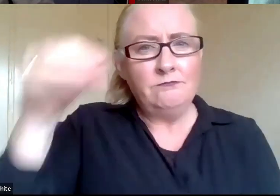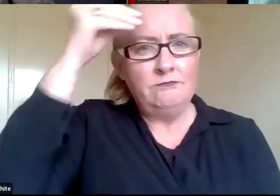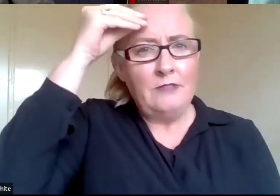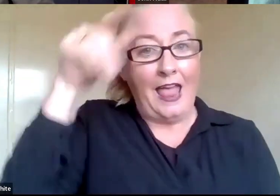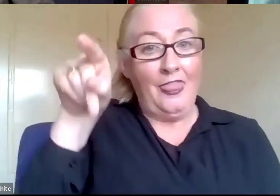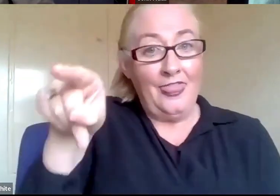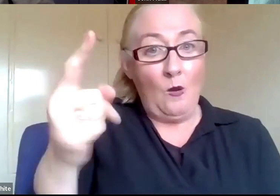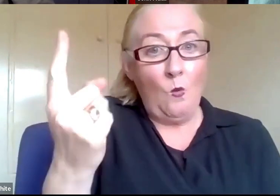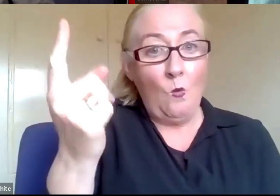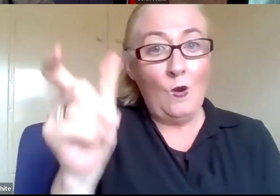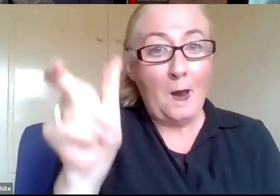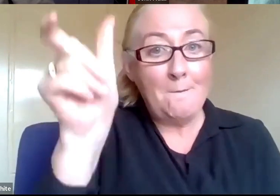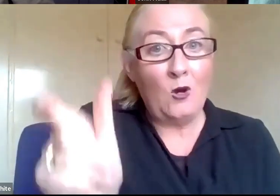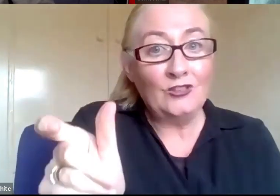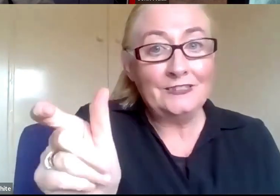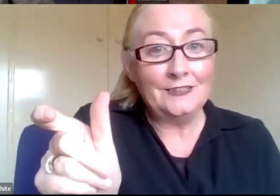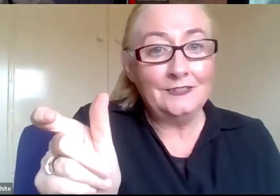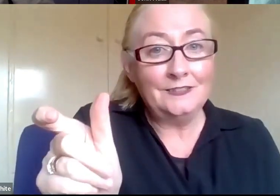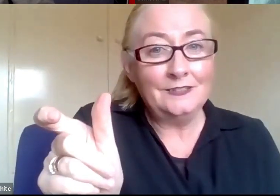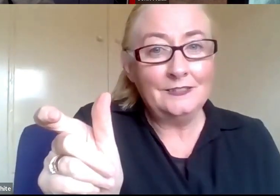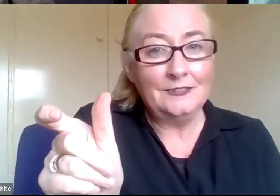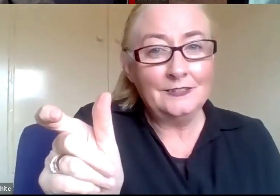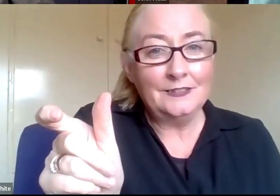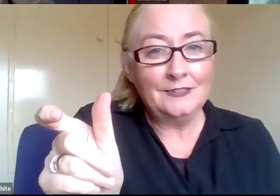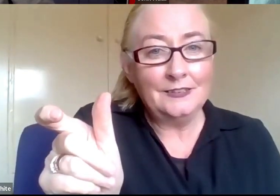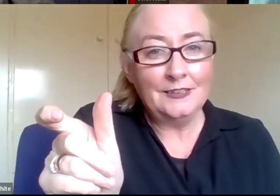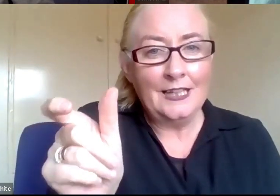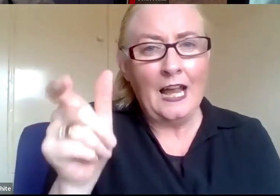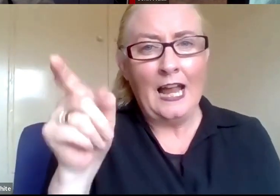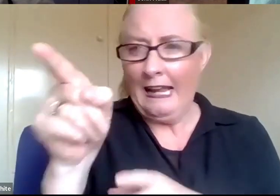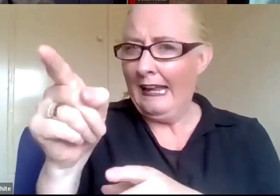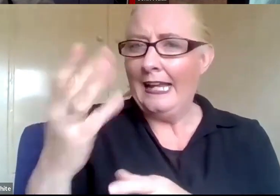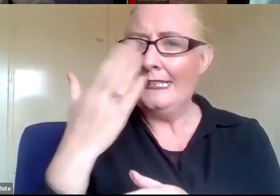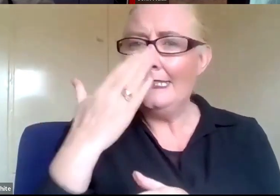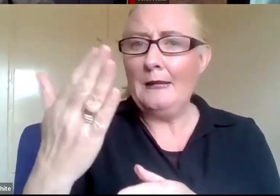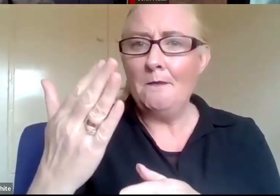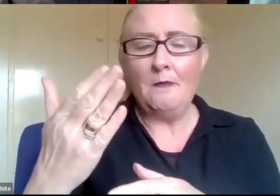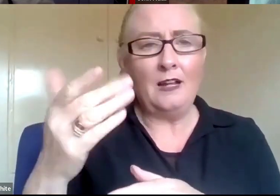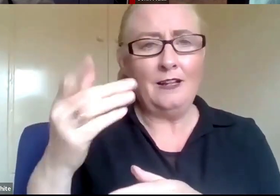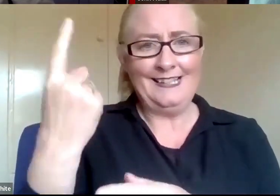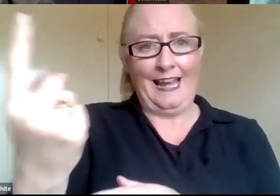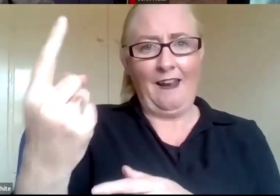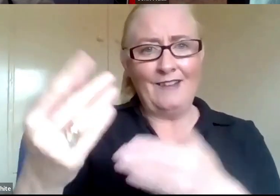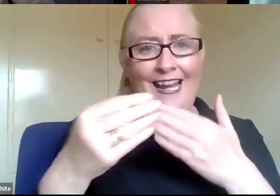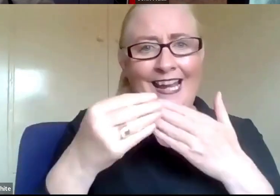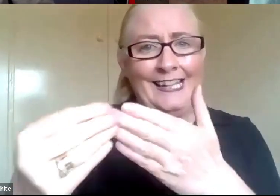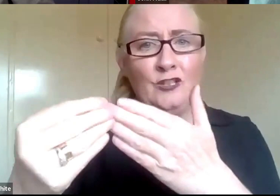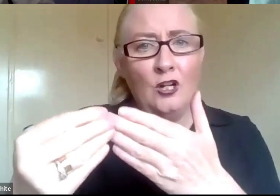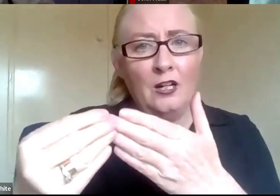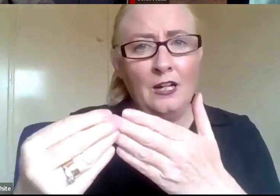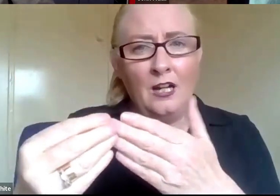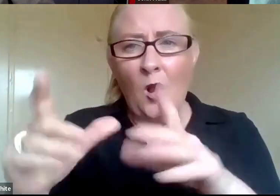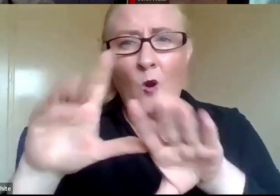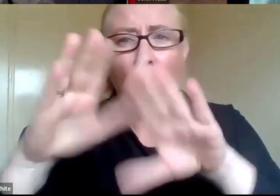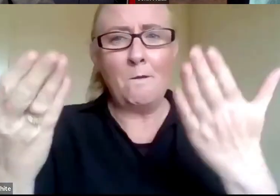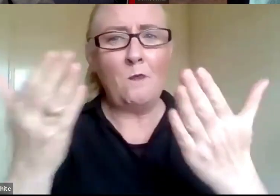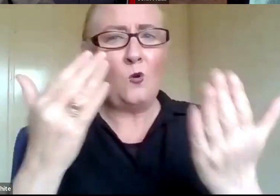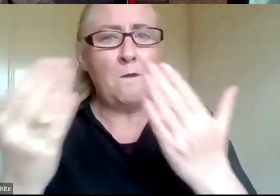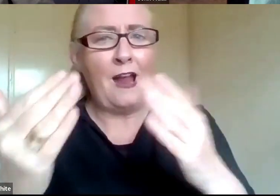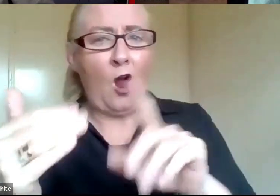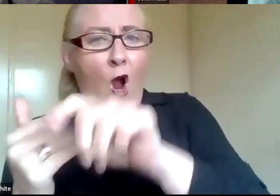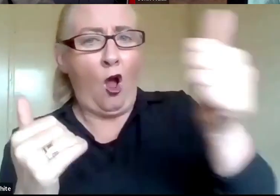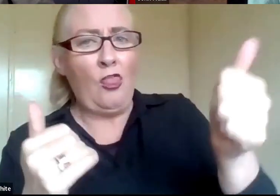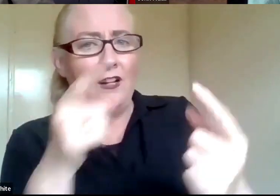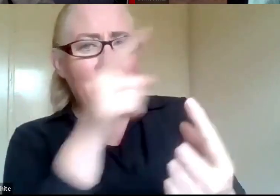about a person that others perceive that person to be